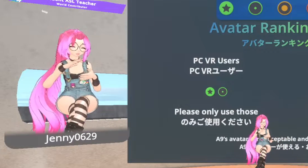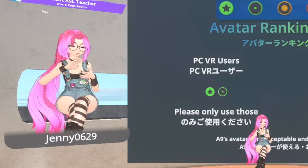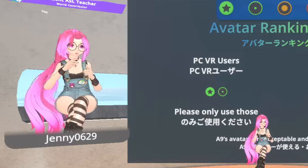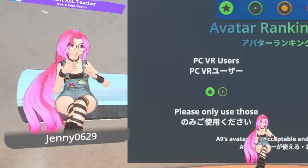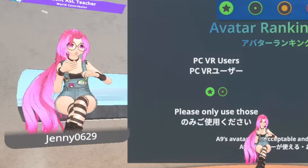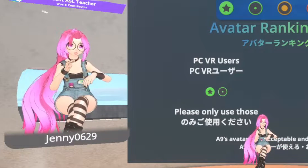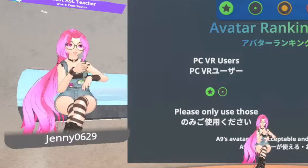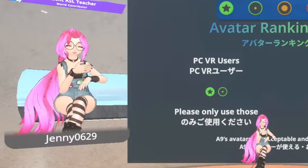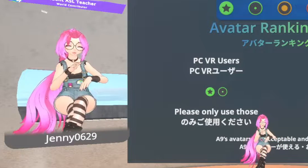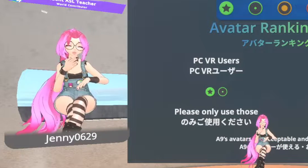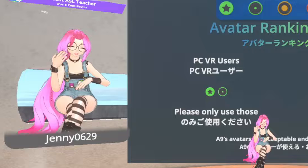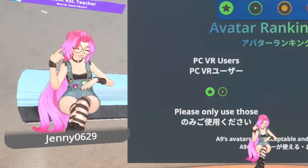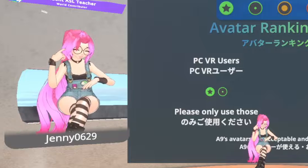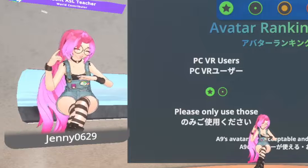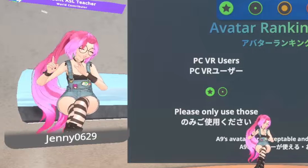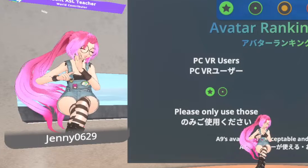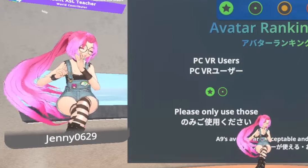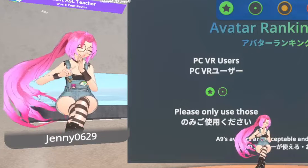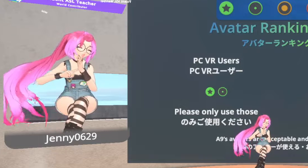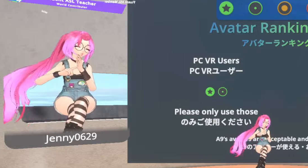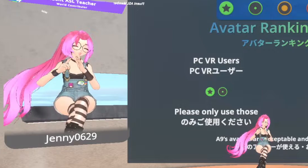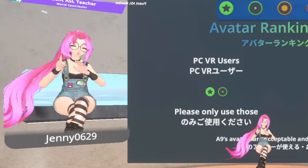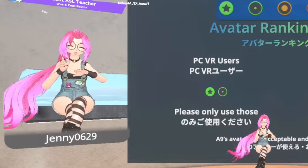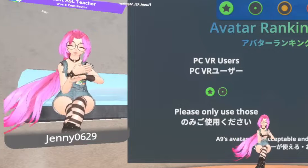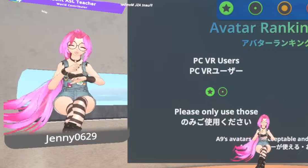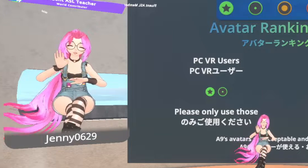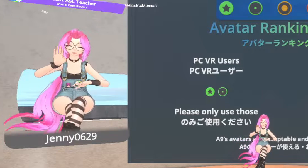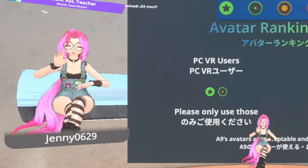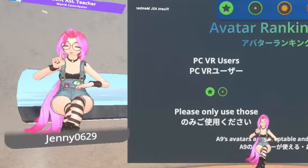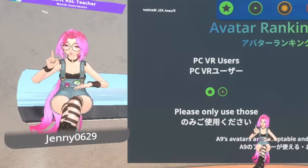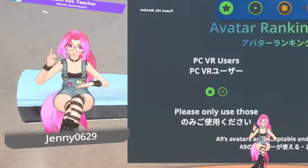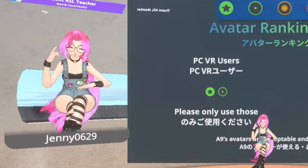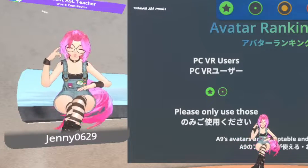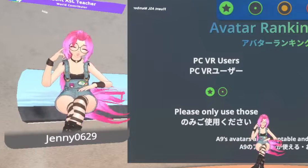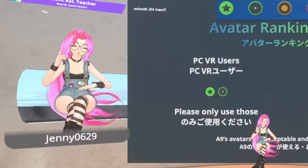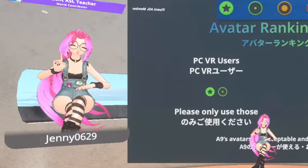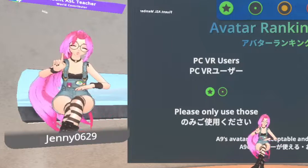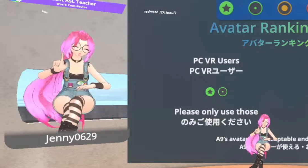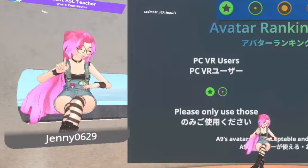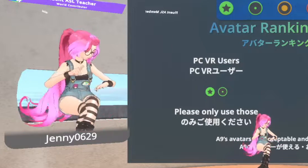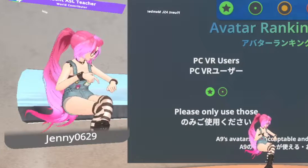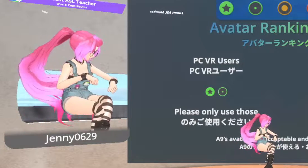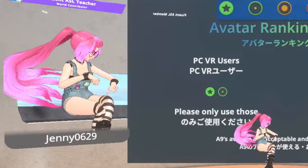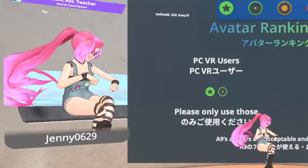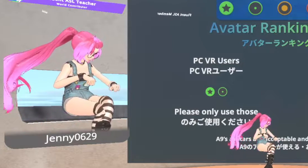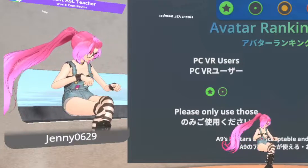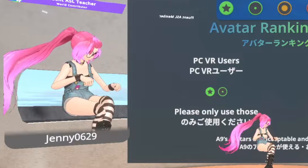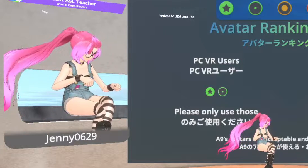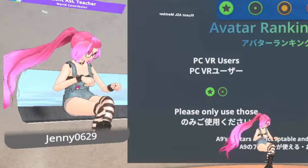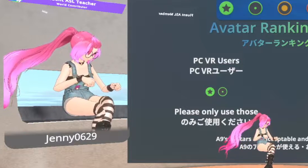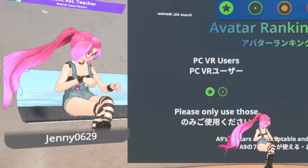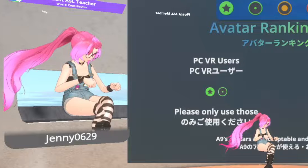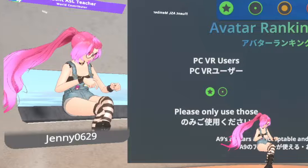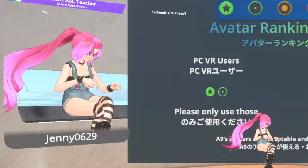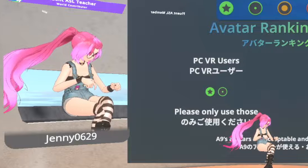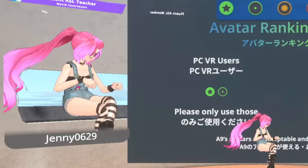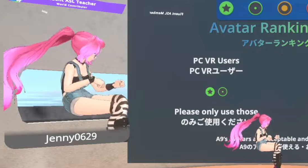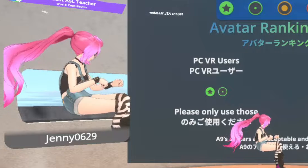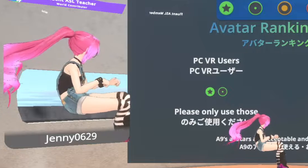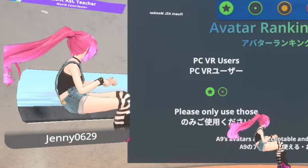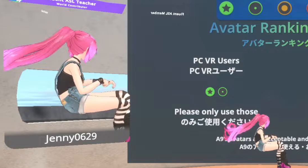need to change my music because I'm having tinnitus, so I just want some music going on so my ears don't ring. So give me 1 minute.